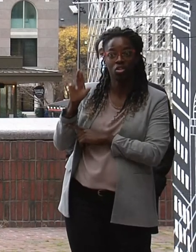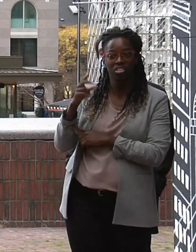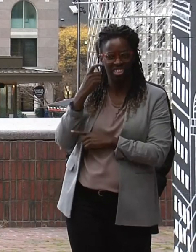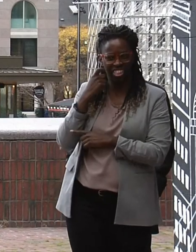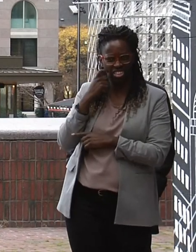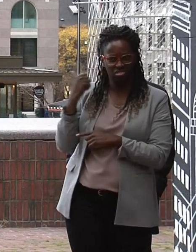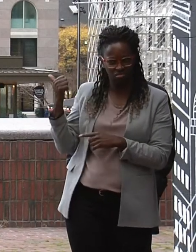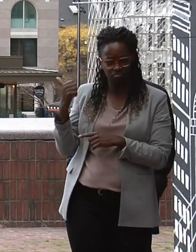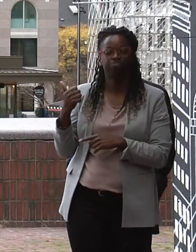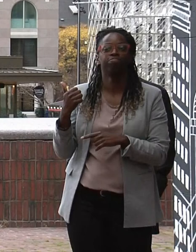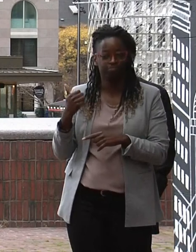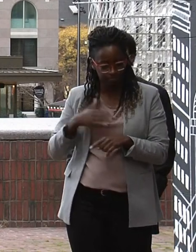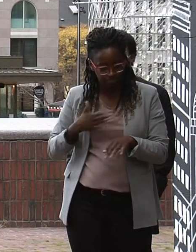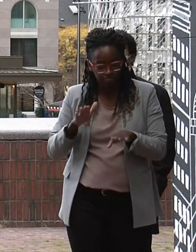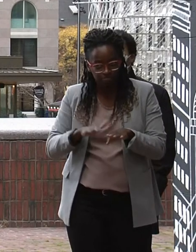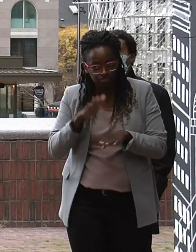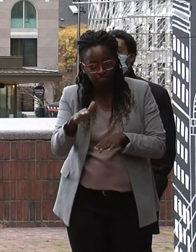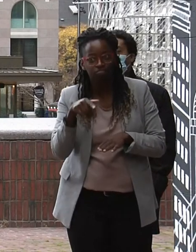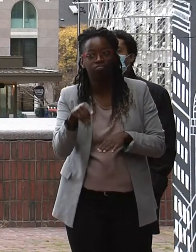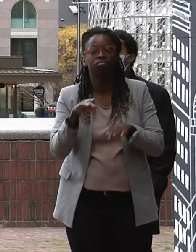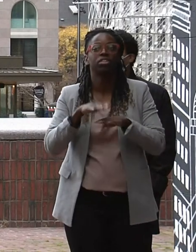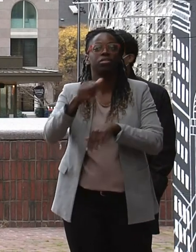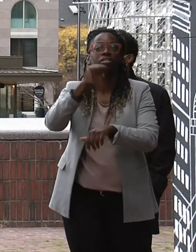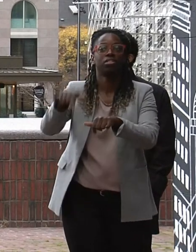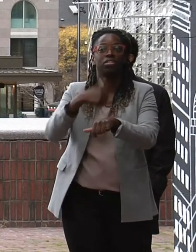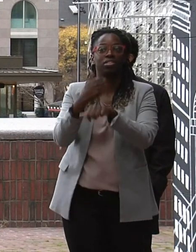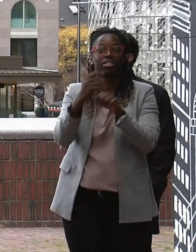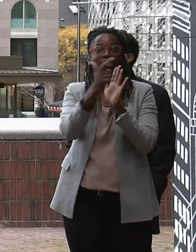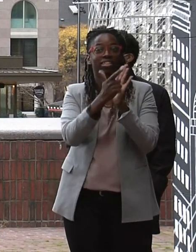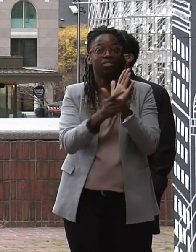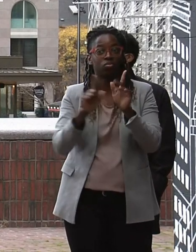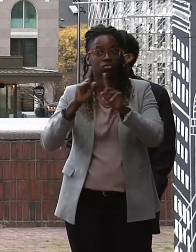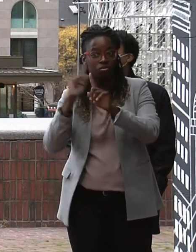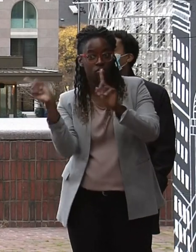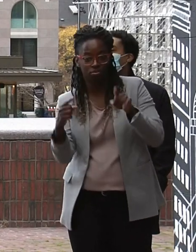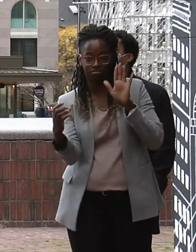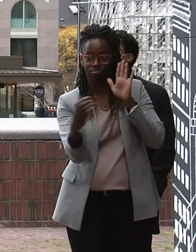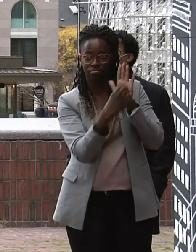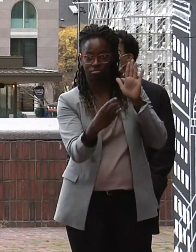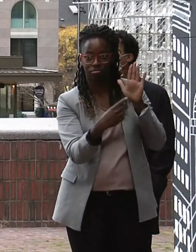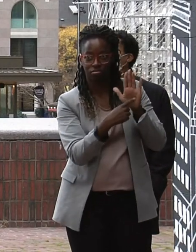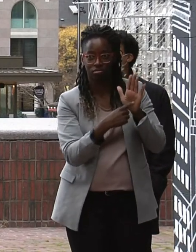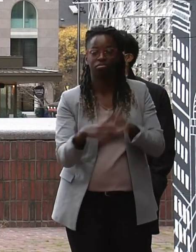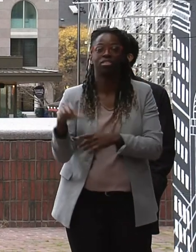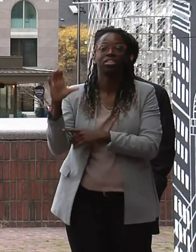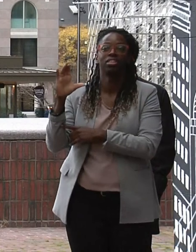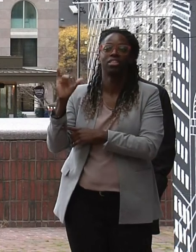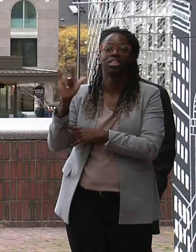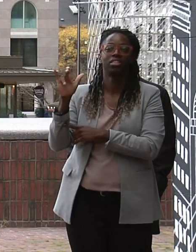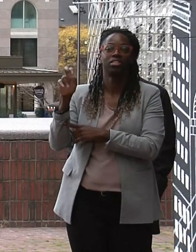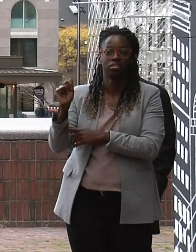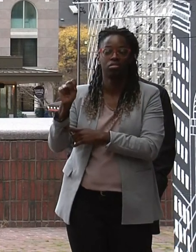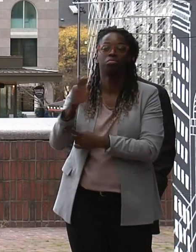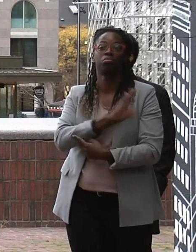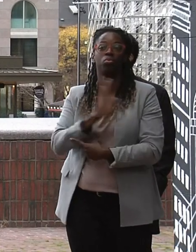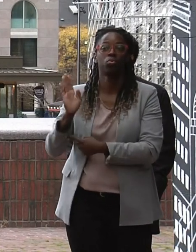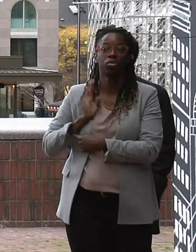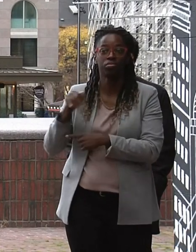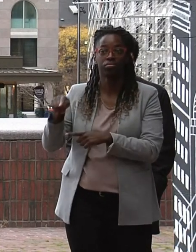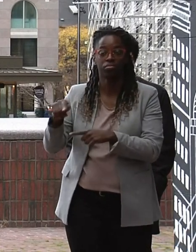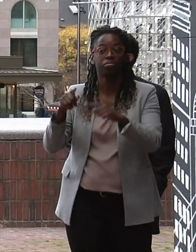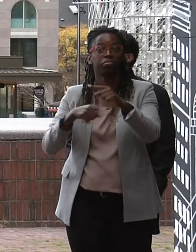orders establishing the Civilian Review Board, and also expanding the authority and